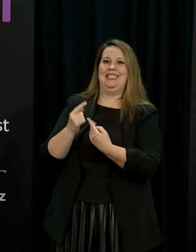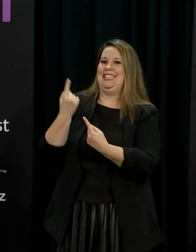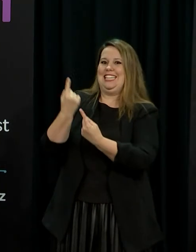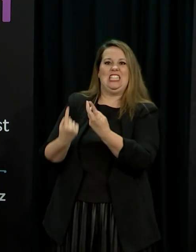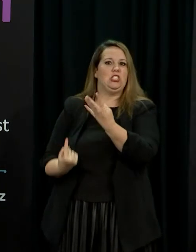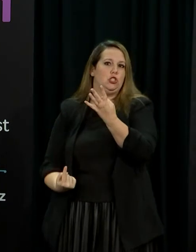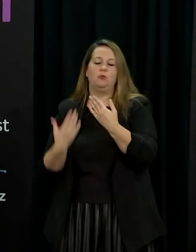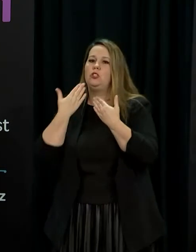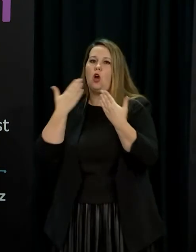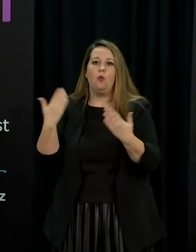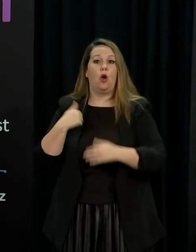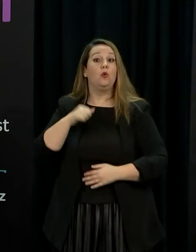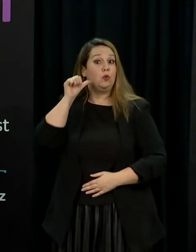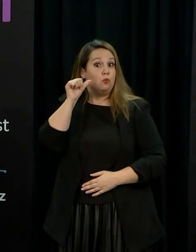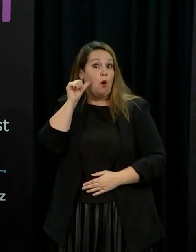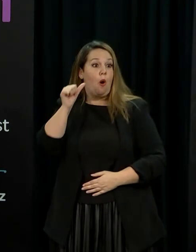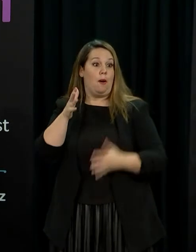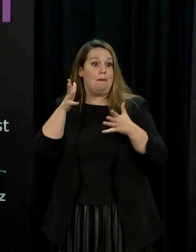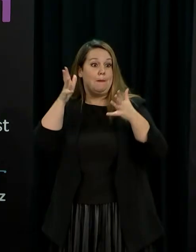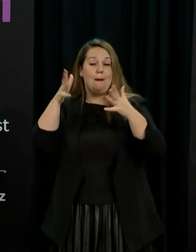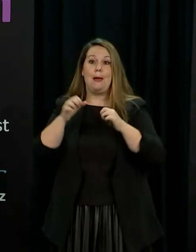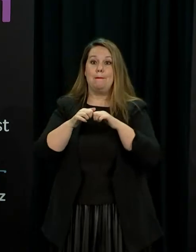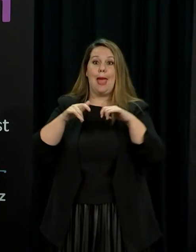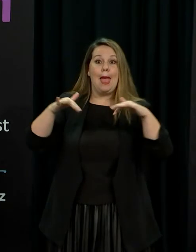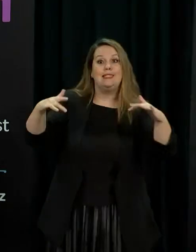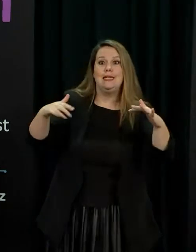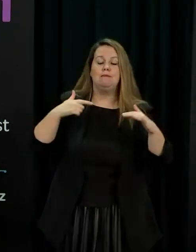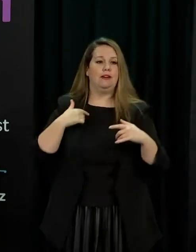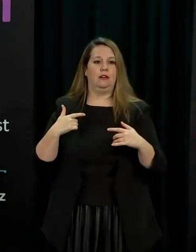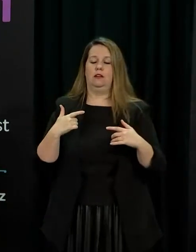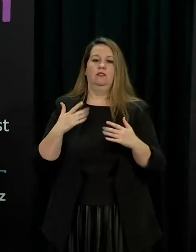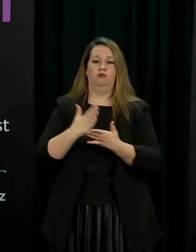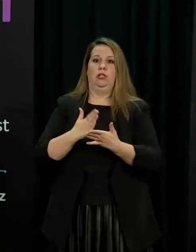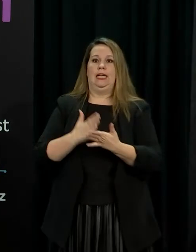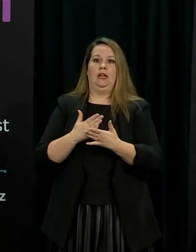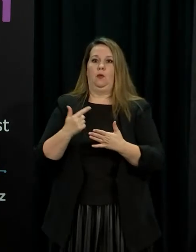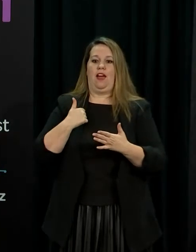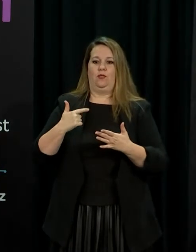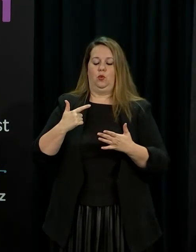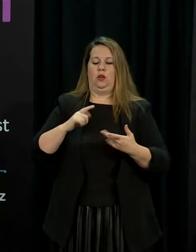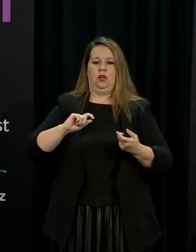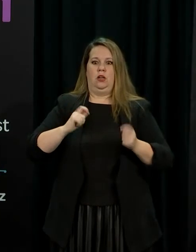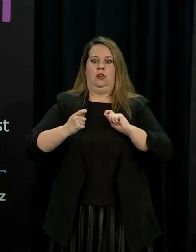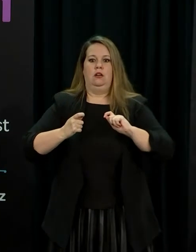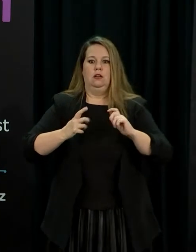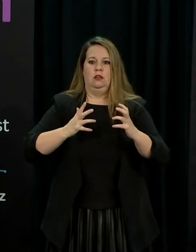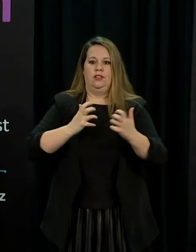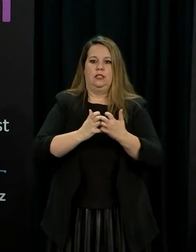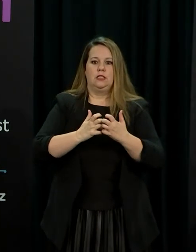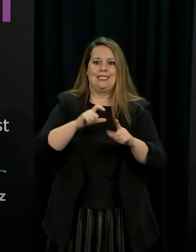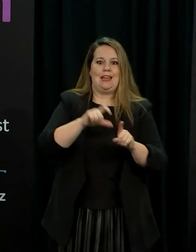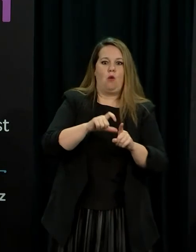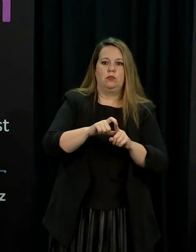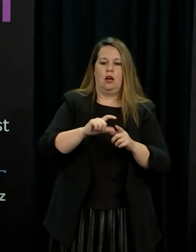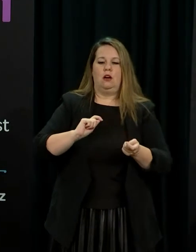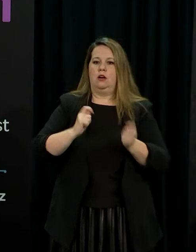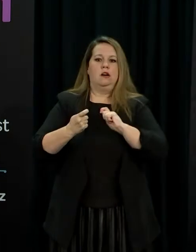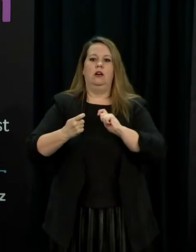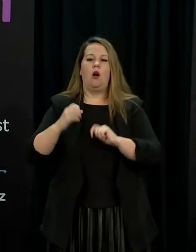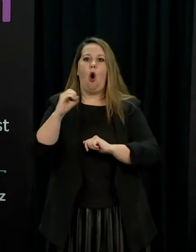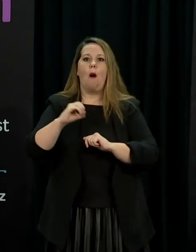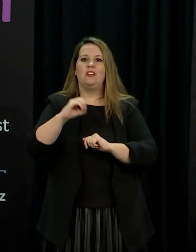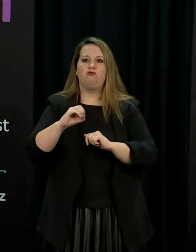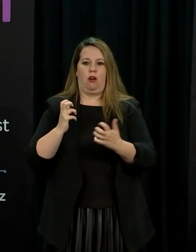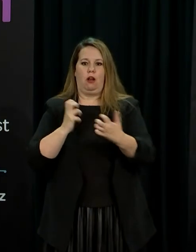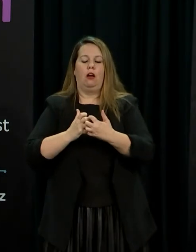the pandemic, the virus keeps changing the rules on us, and so one of the things that we have to do is do as best as we can forecast